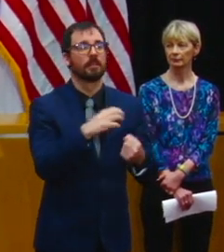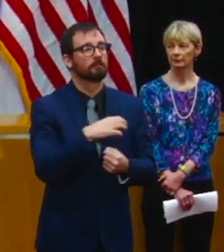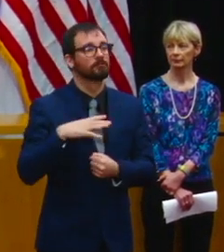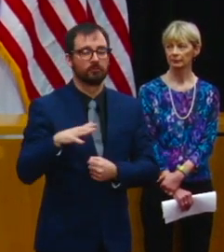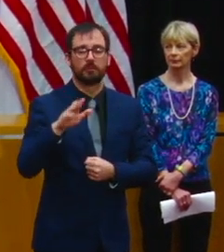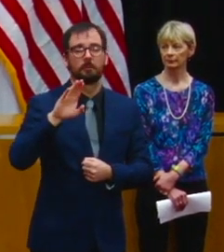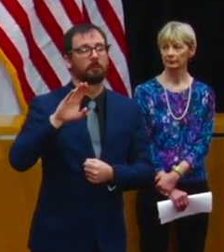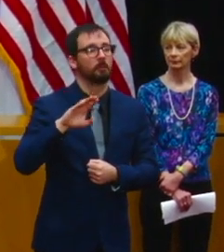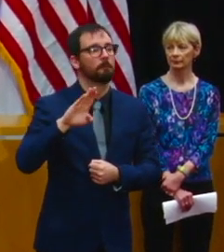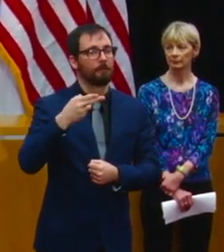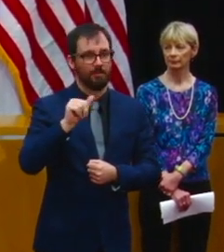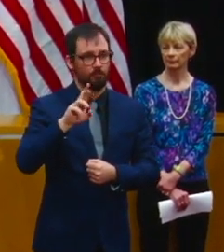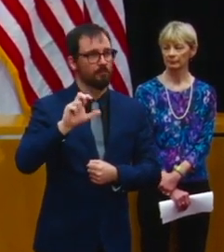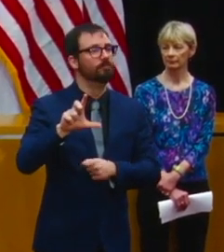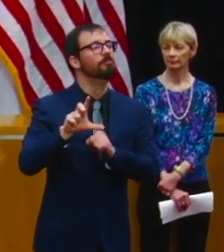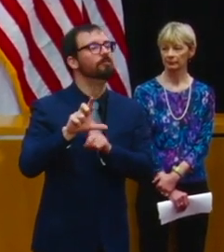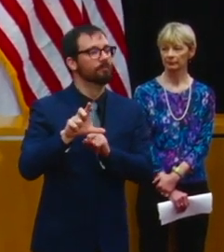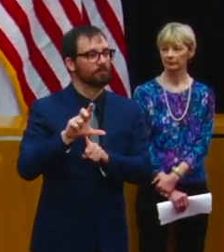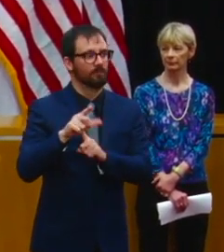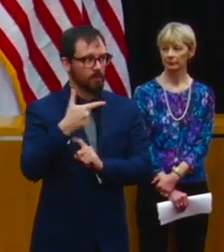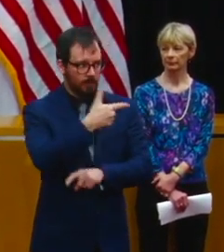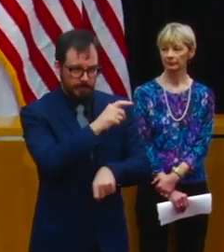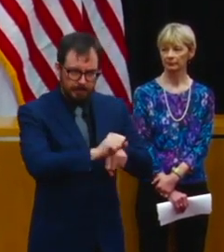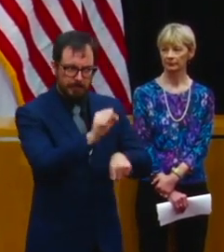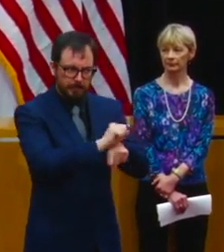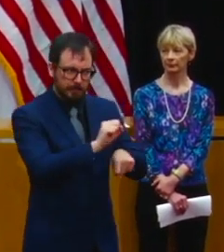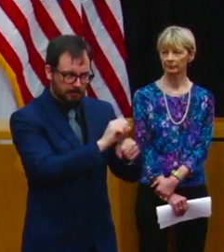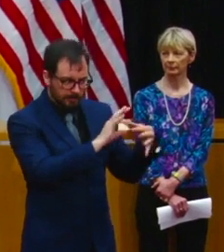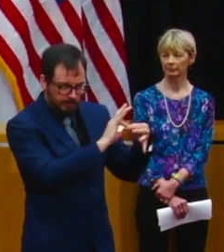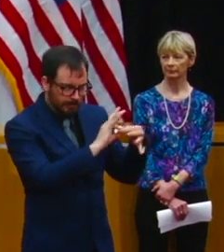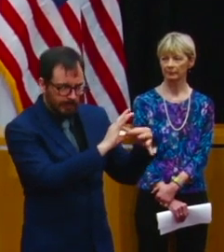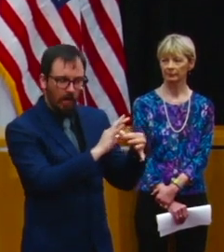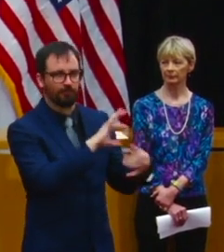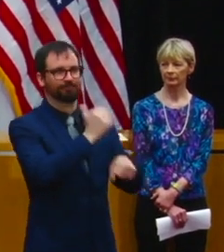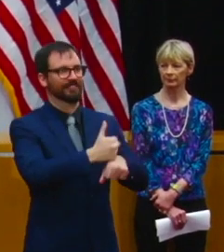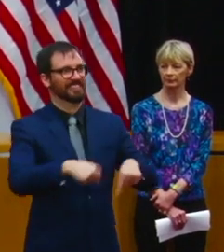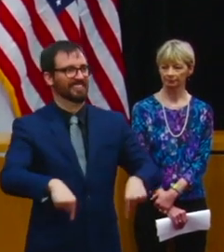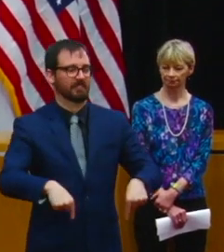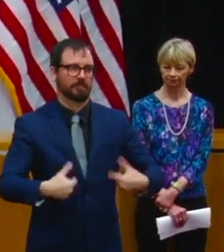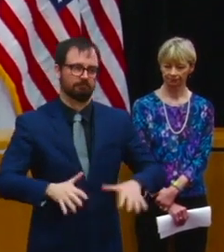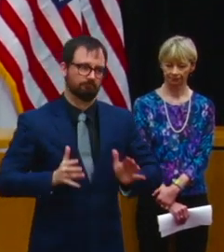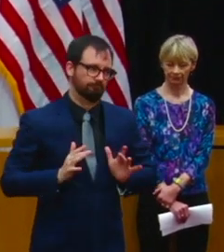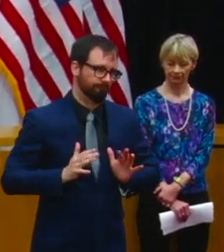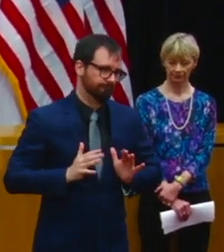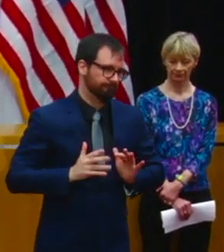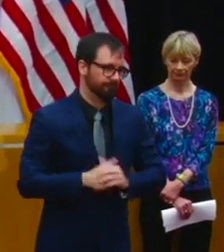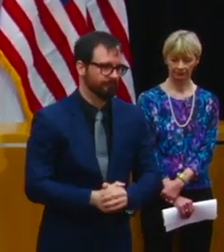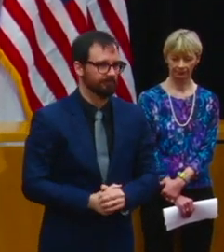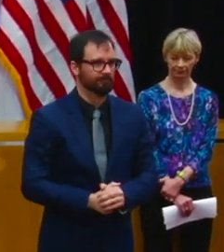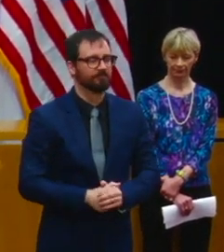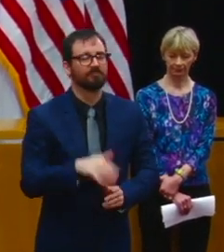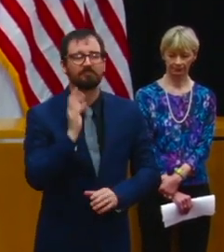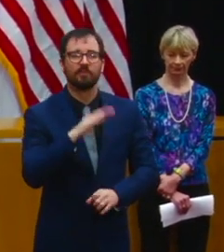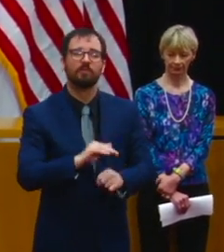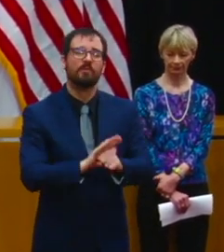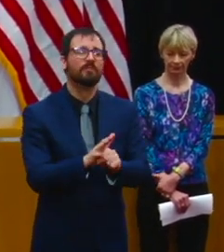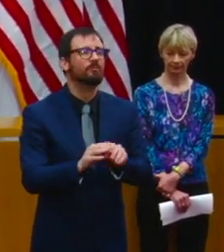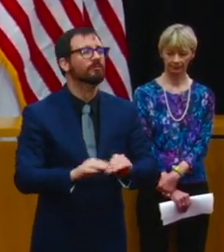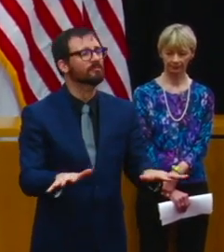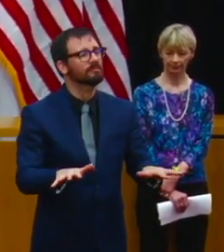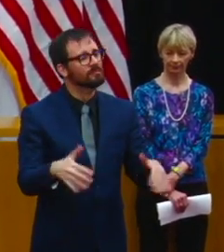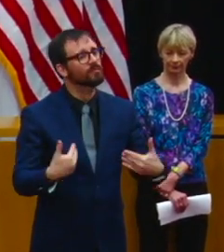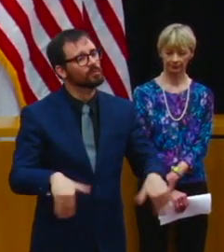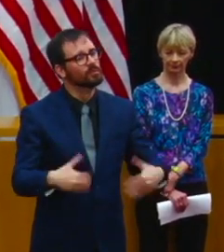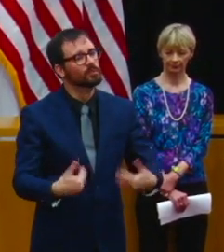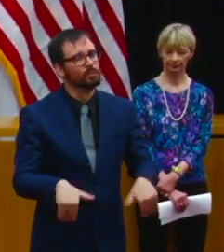I think we all know that the COVID-19 outbreak has caused a lot of uncertainty for workers and businesses, especially here in the